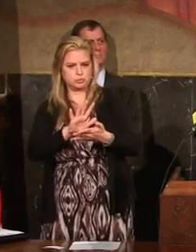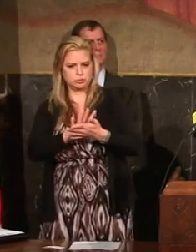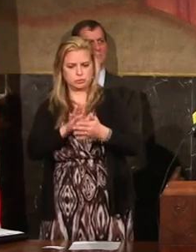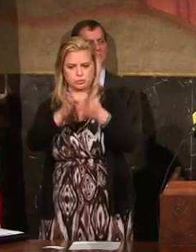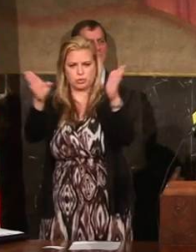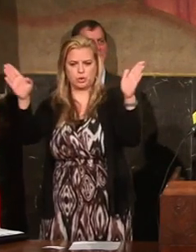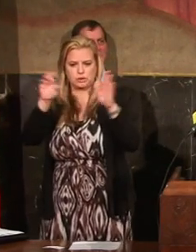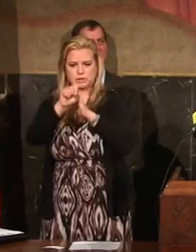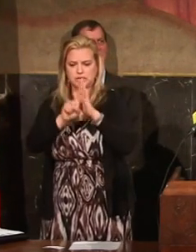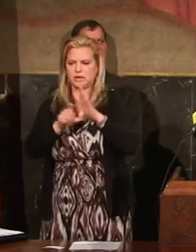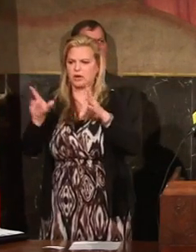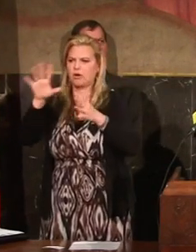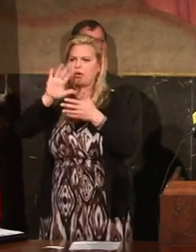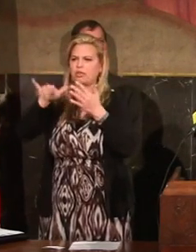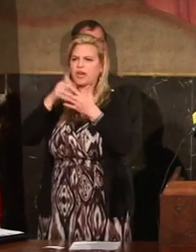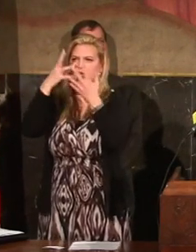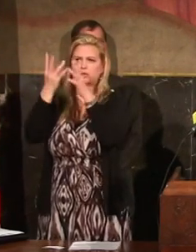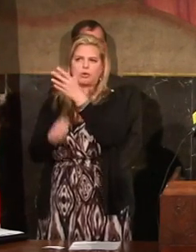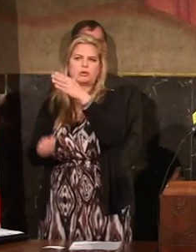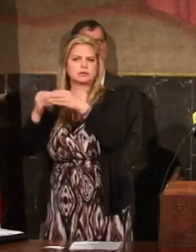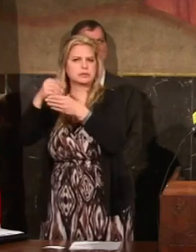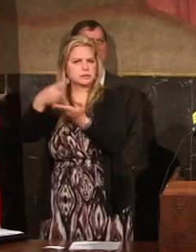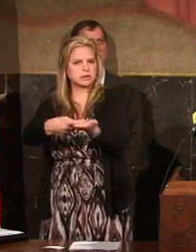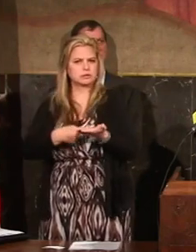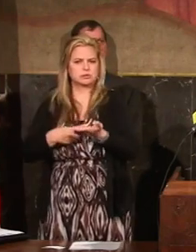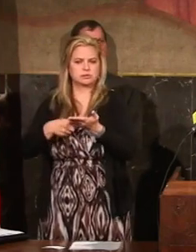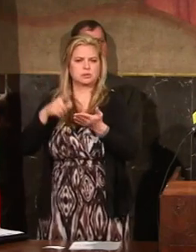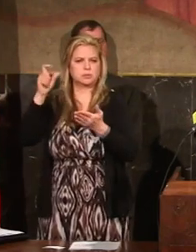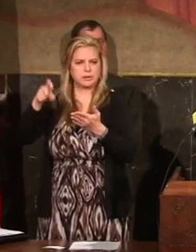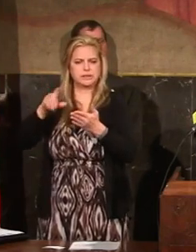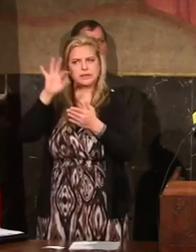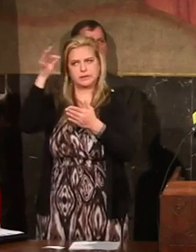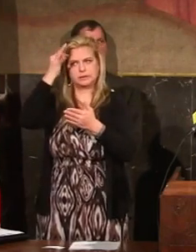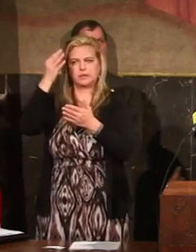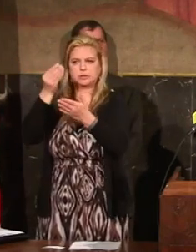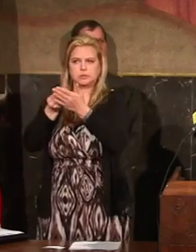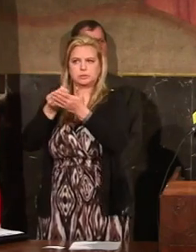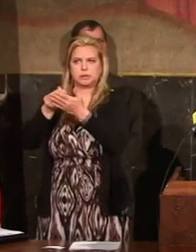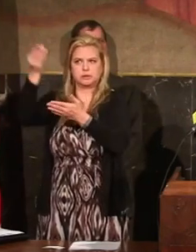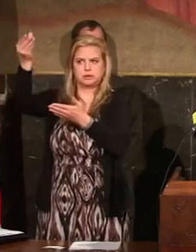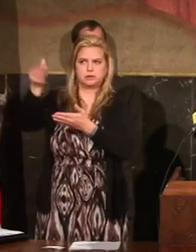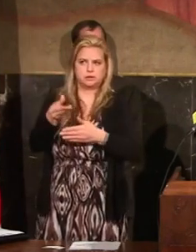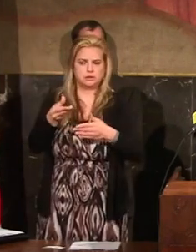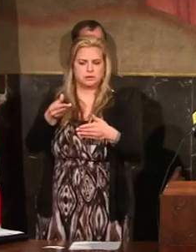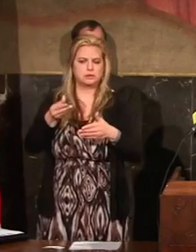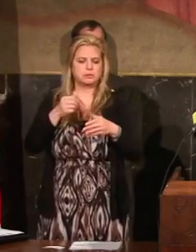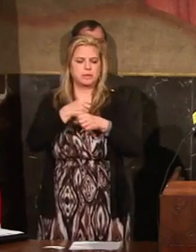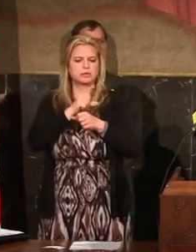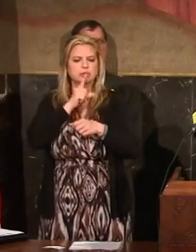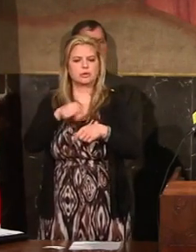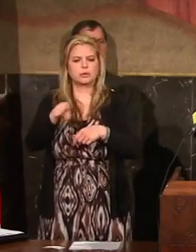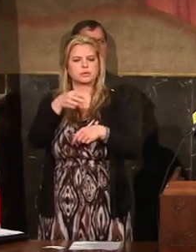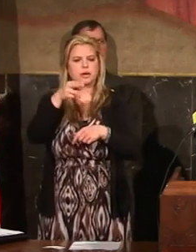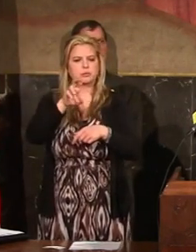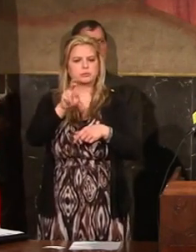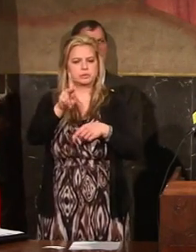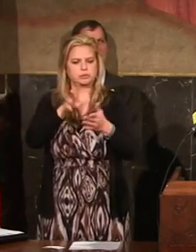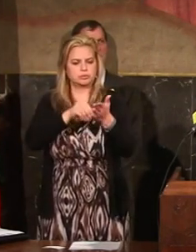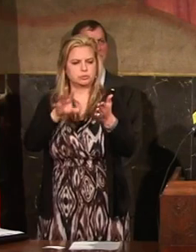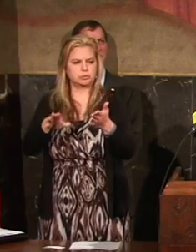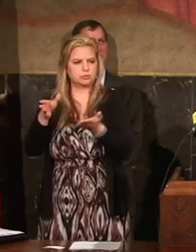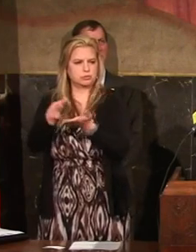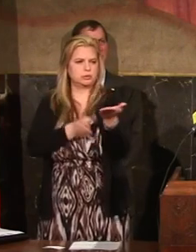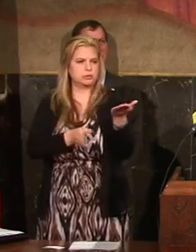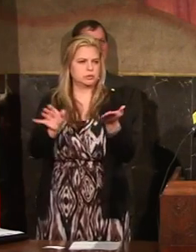get lost in the discussion. We need those dollars to make sure those students, those most at-risk students, are being served. And it's a detriment